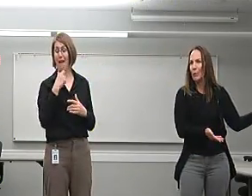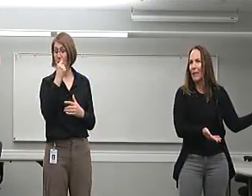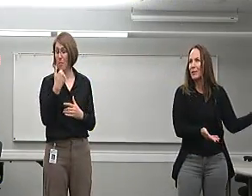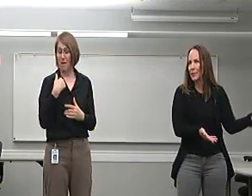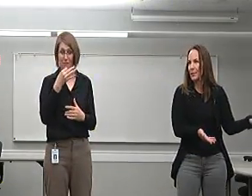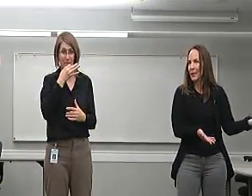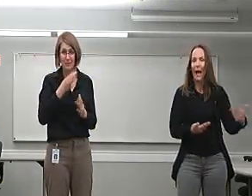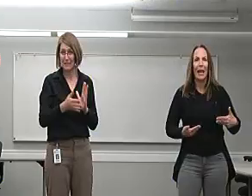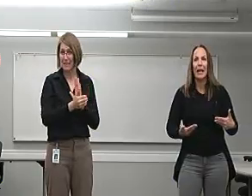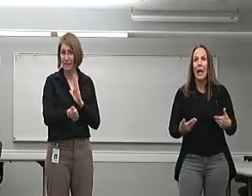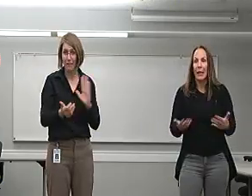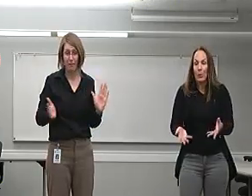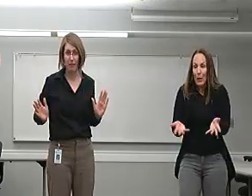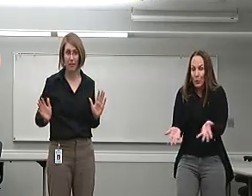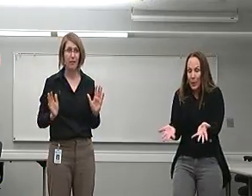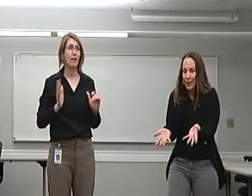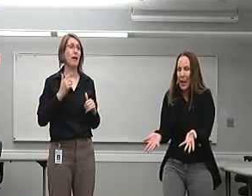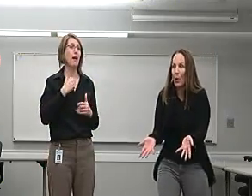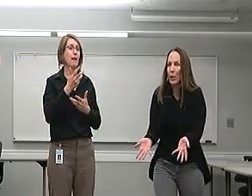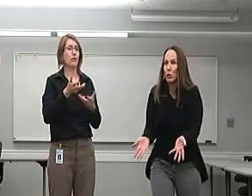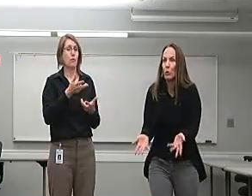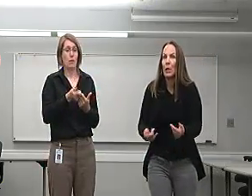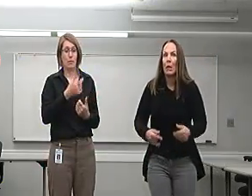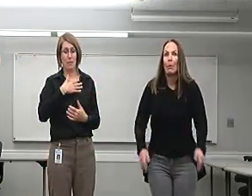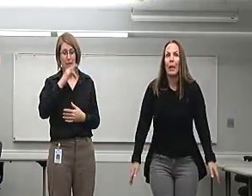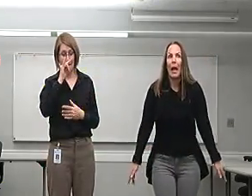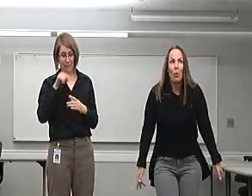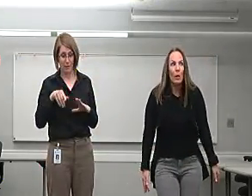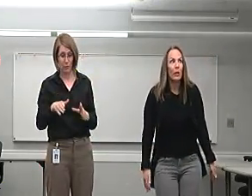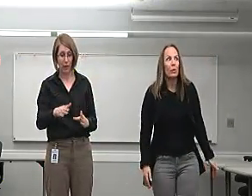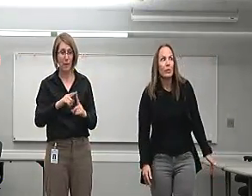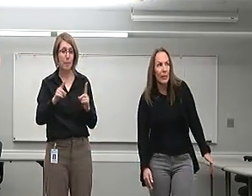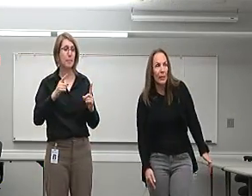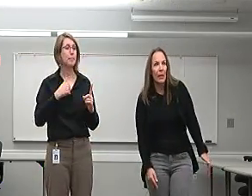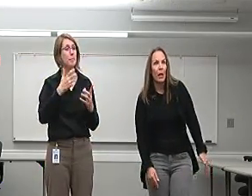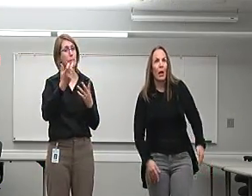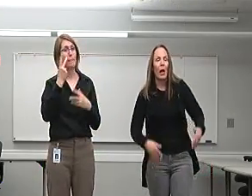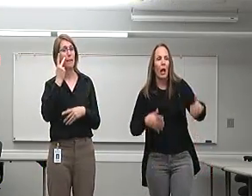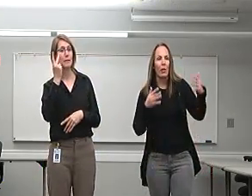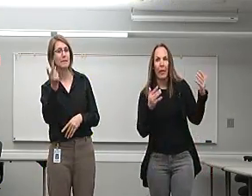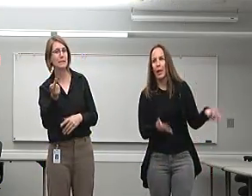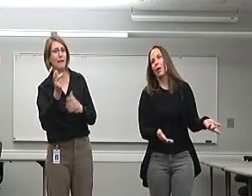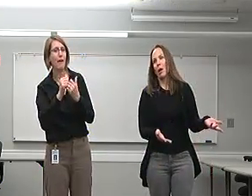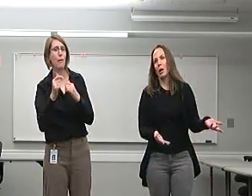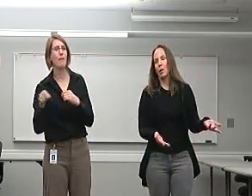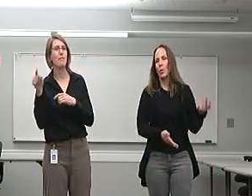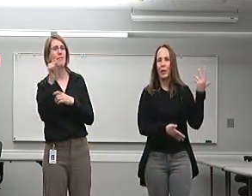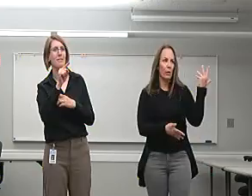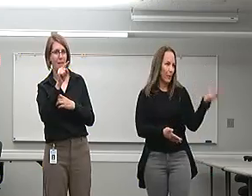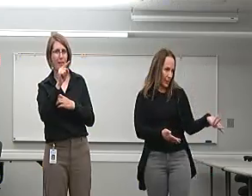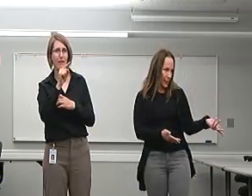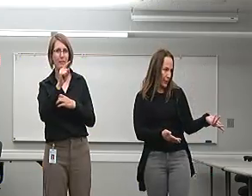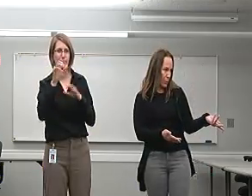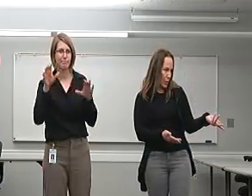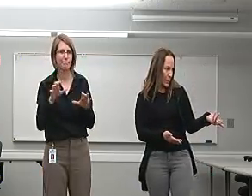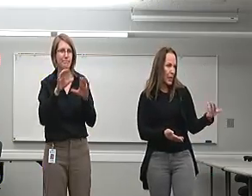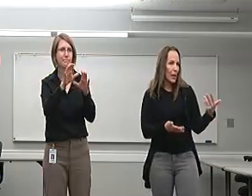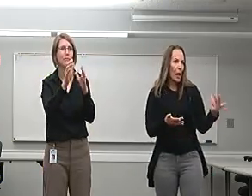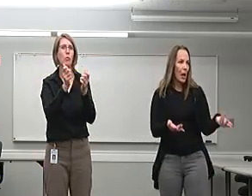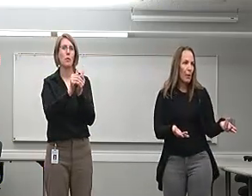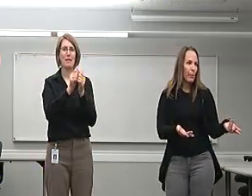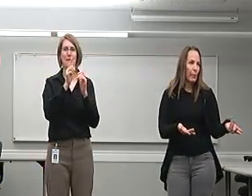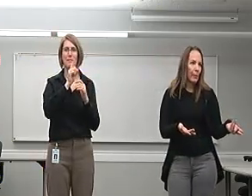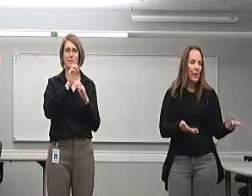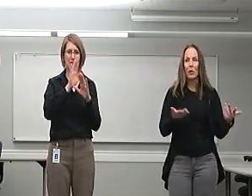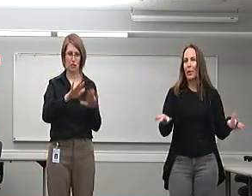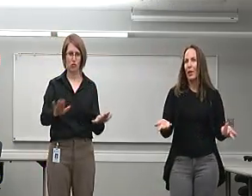I interact with my kid how I do, but I want to go see how they are when they go to Thanksgiving Point. And so I thought